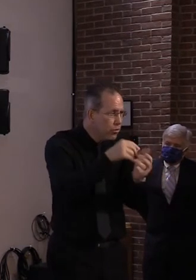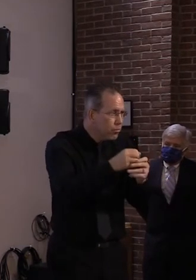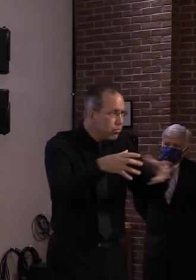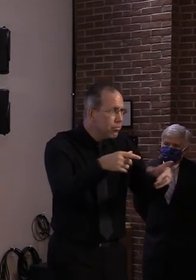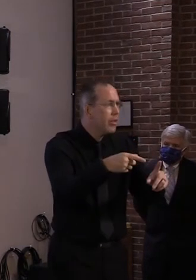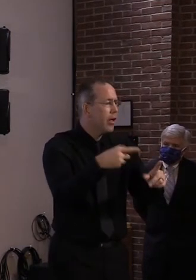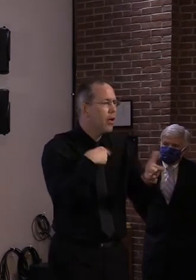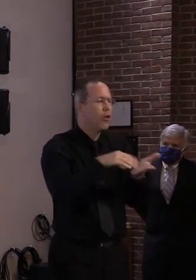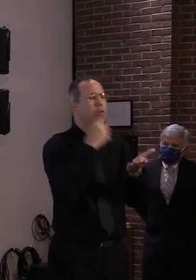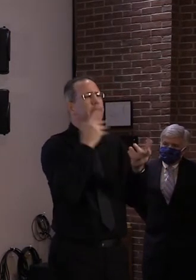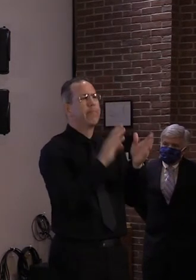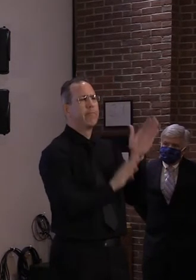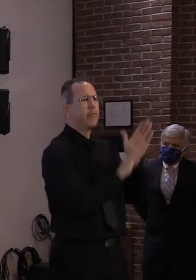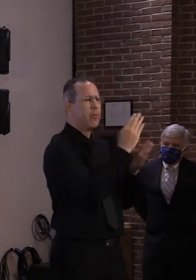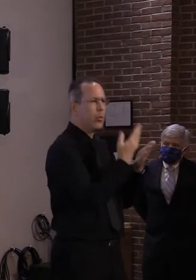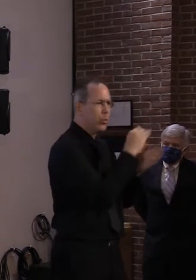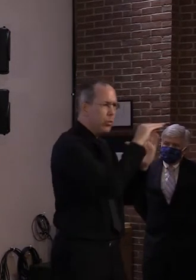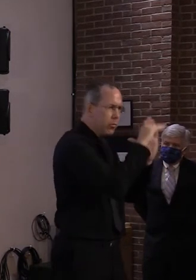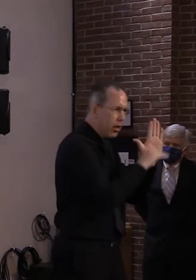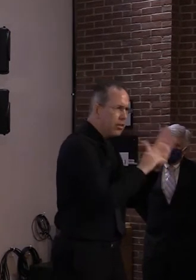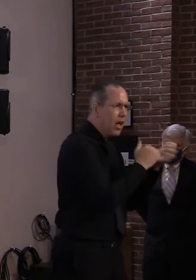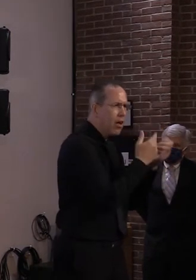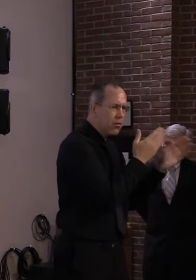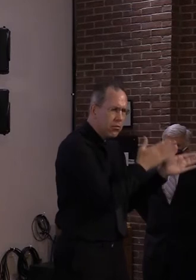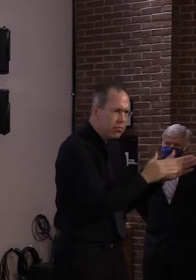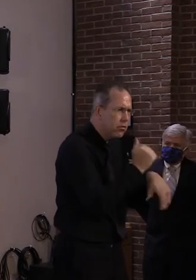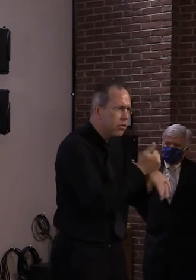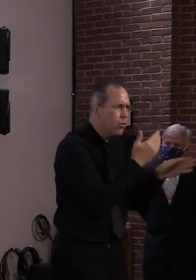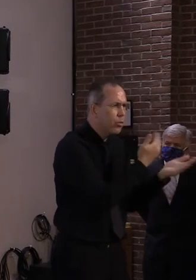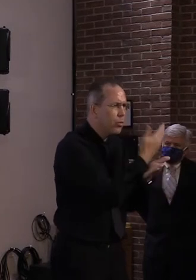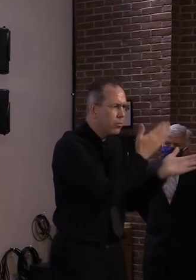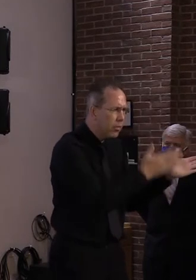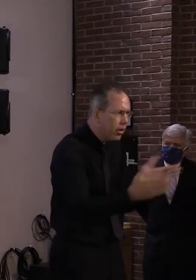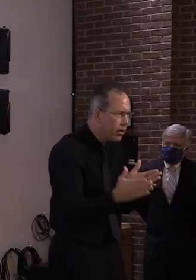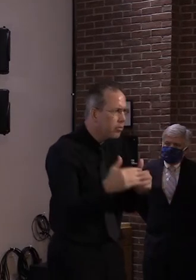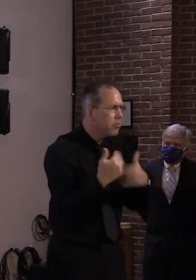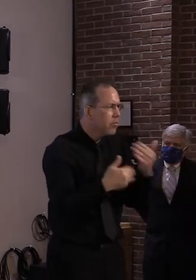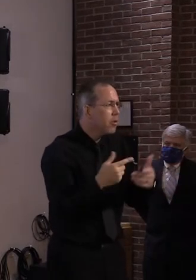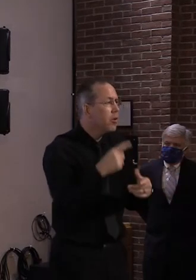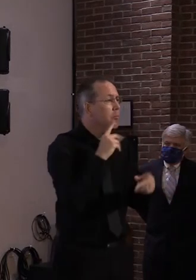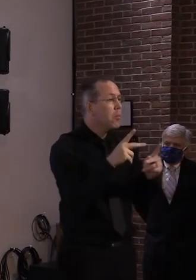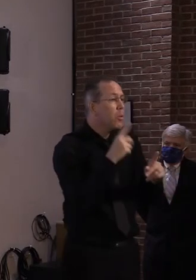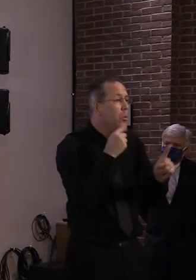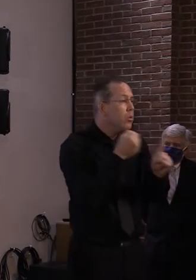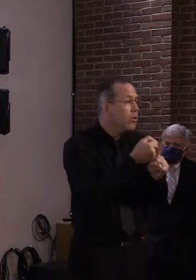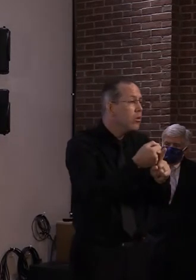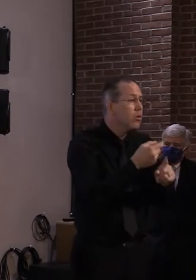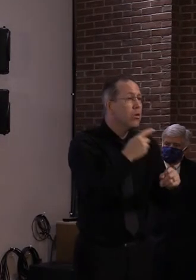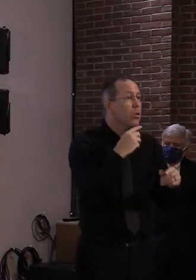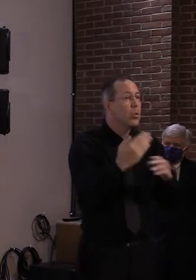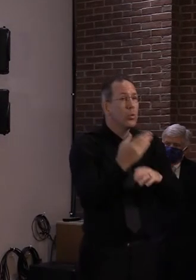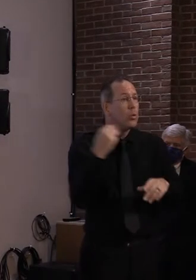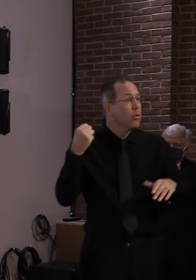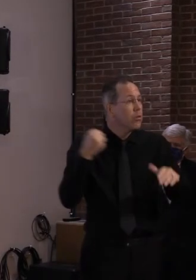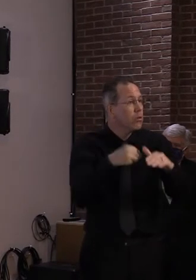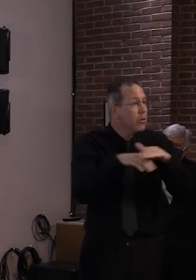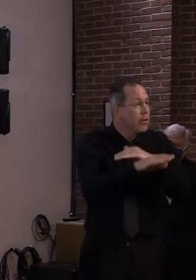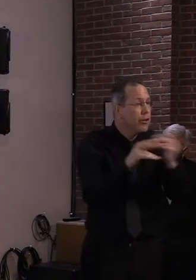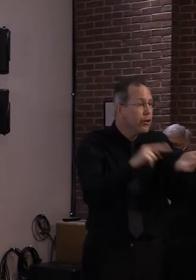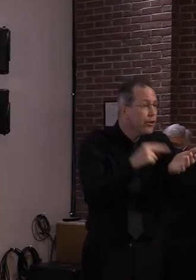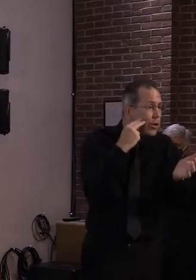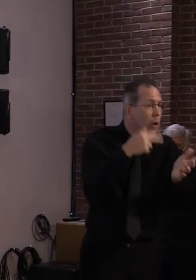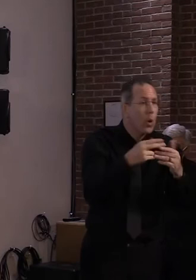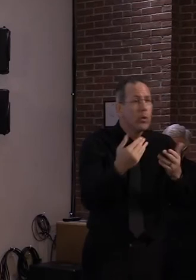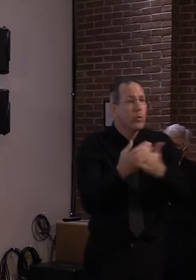There's testing of all new admissions at the time of admission, and if they're negative, testing them over